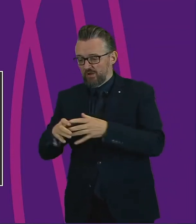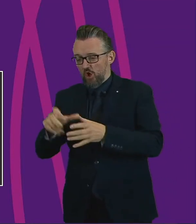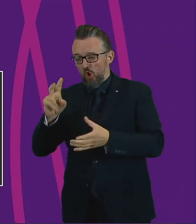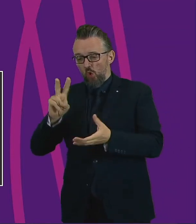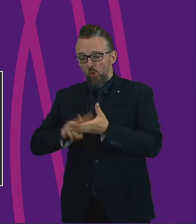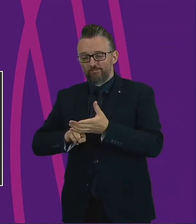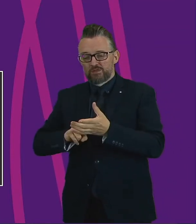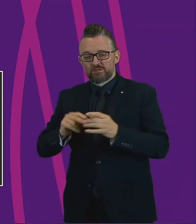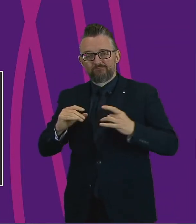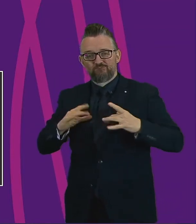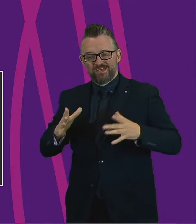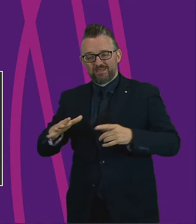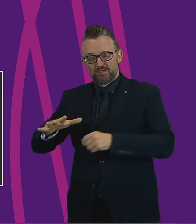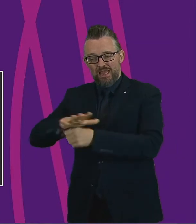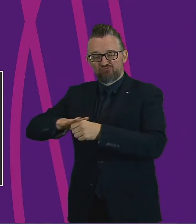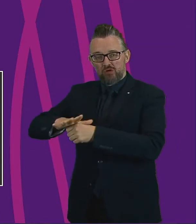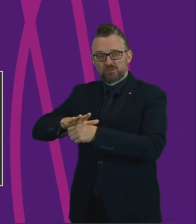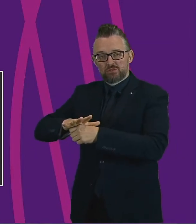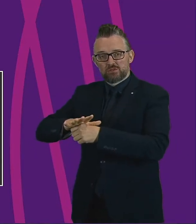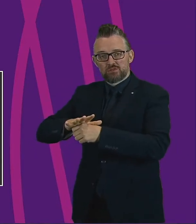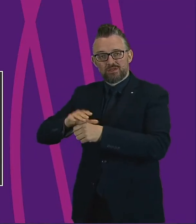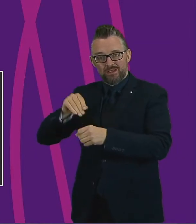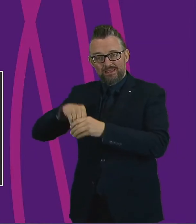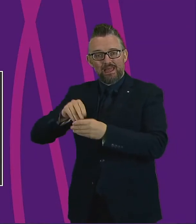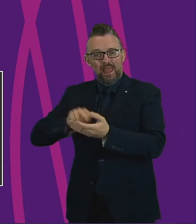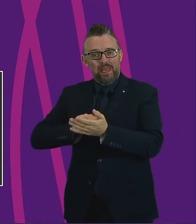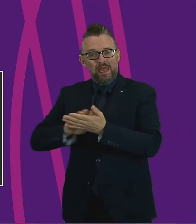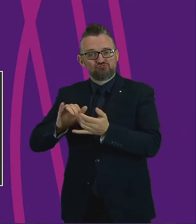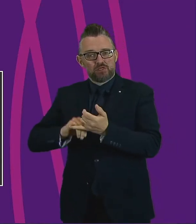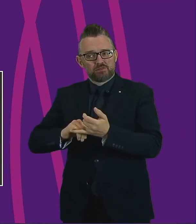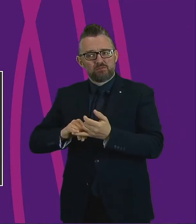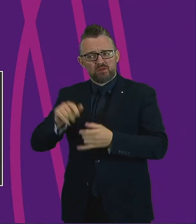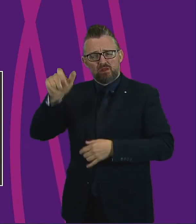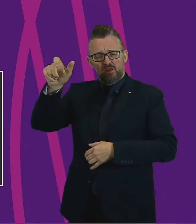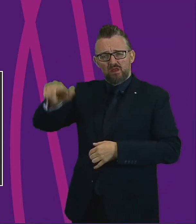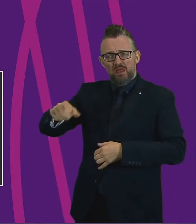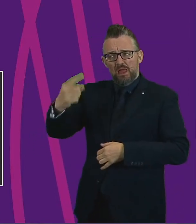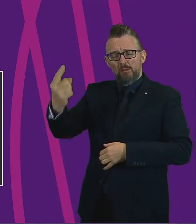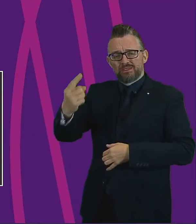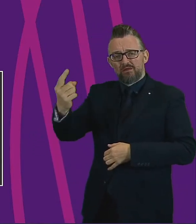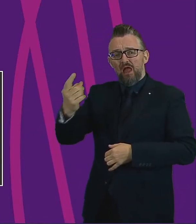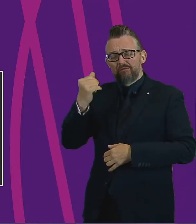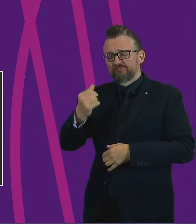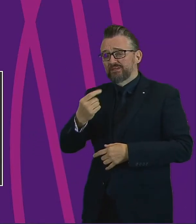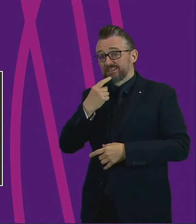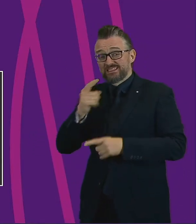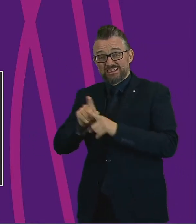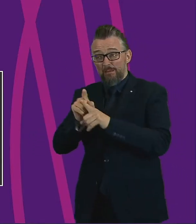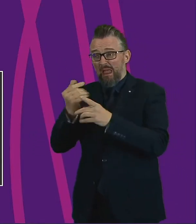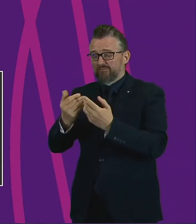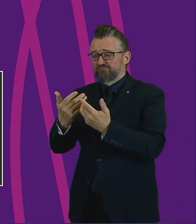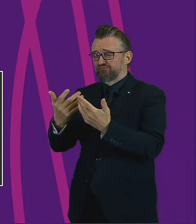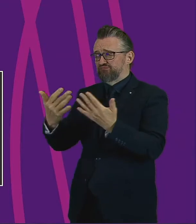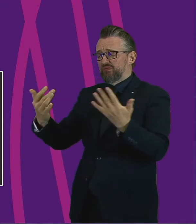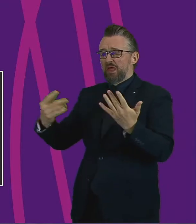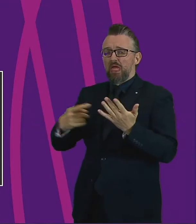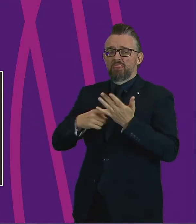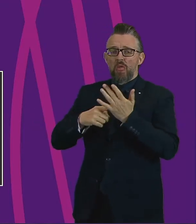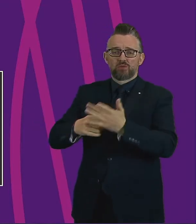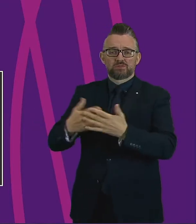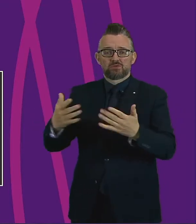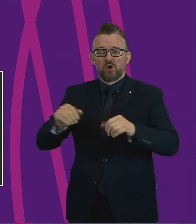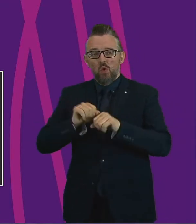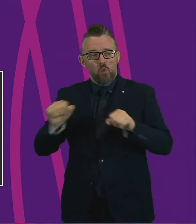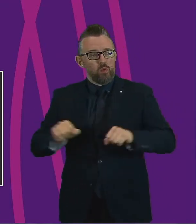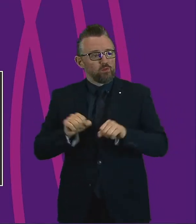of NHS services. And like Mr Hills, there are thousands of patients across Scotland waiting for treatment, including